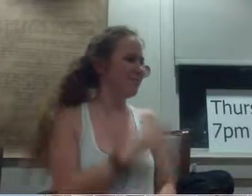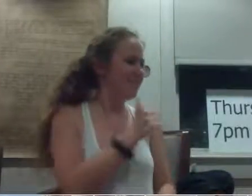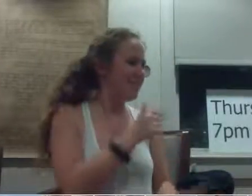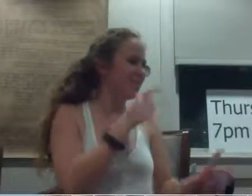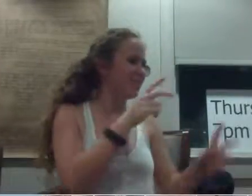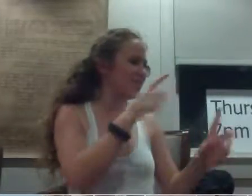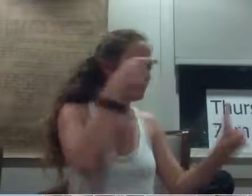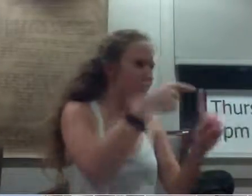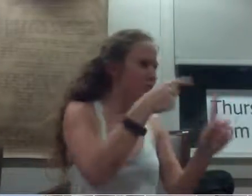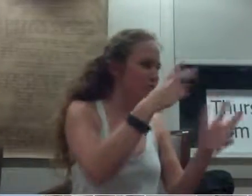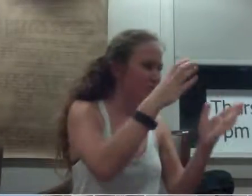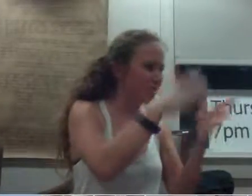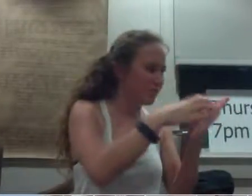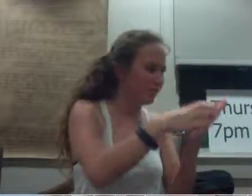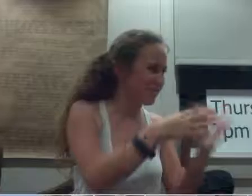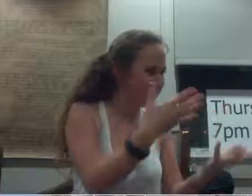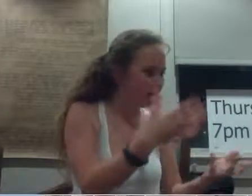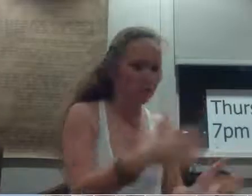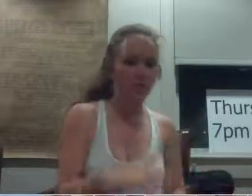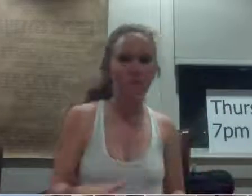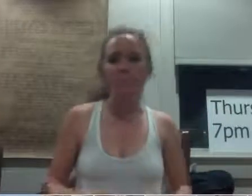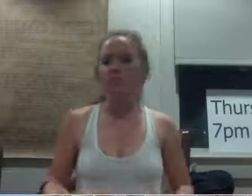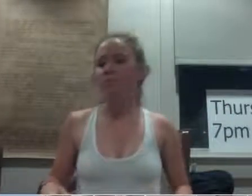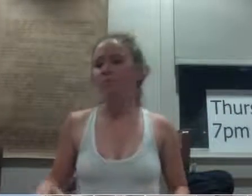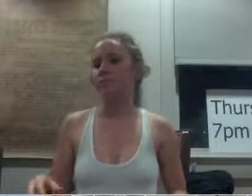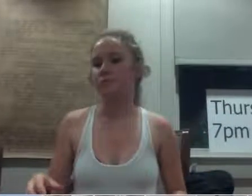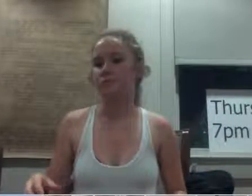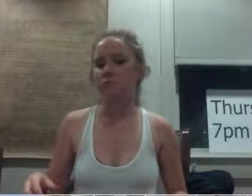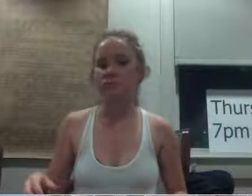Stop. No, that's not the point of the article.